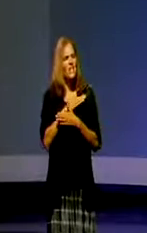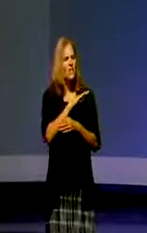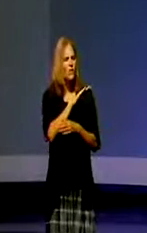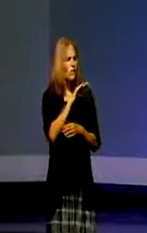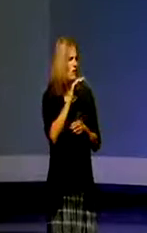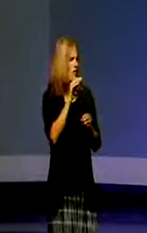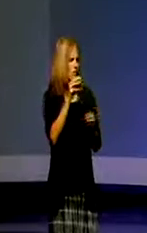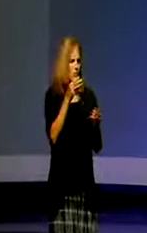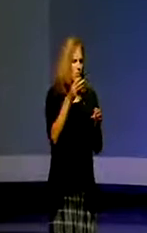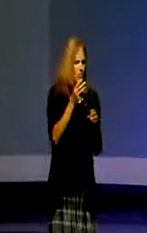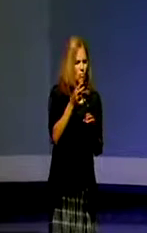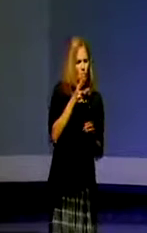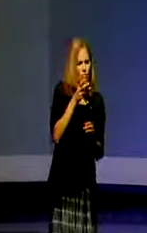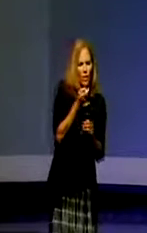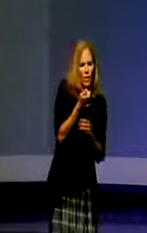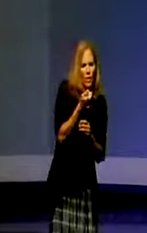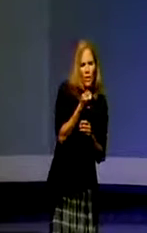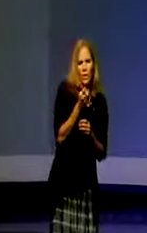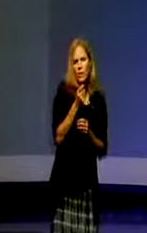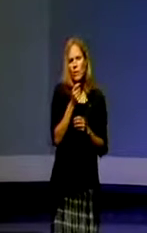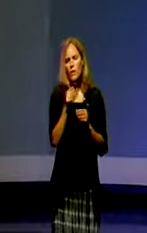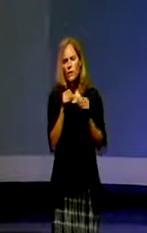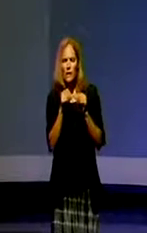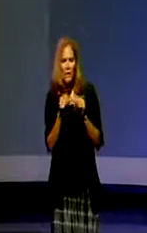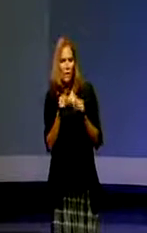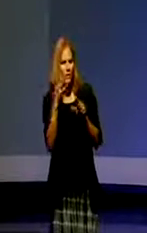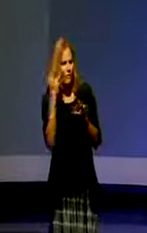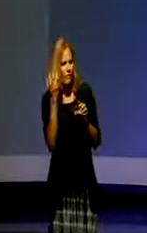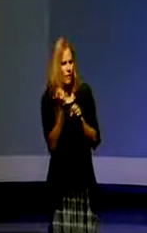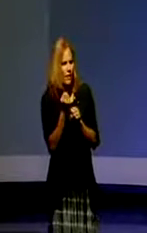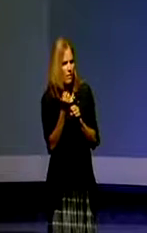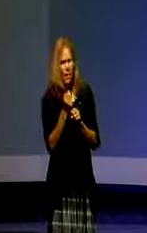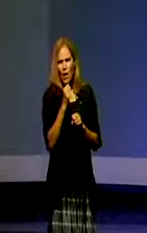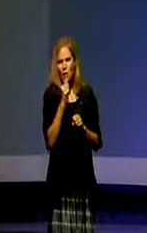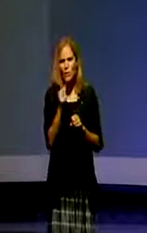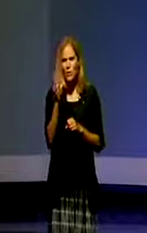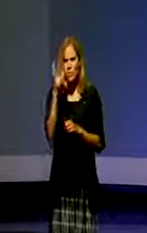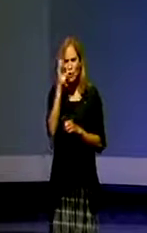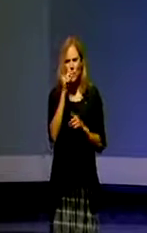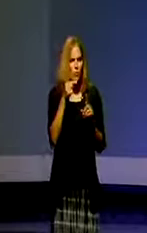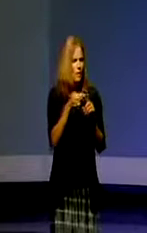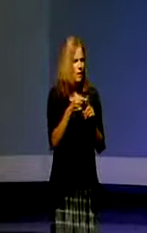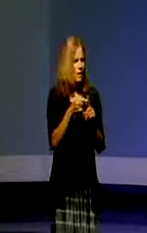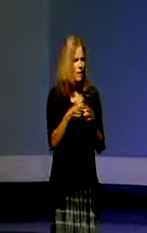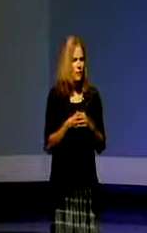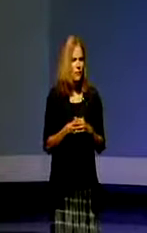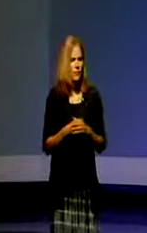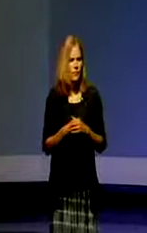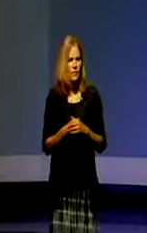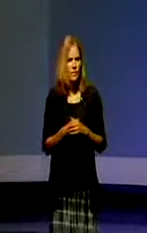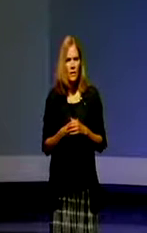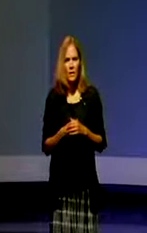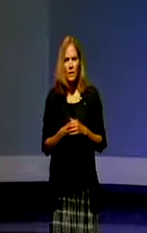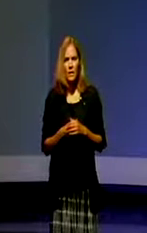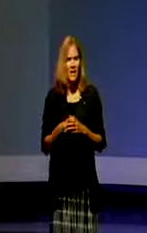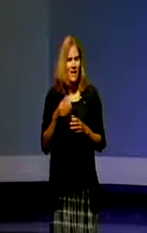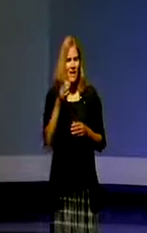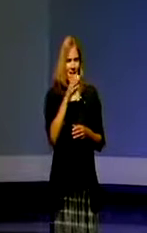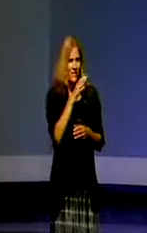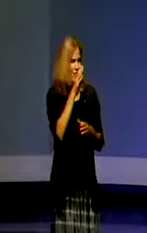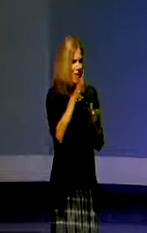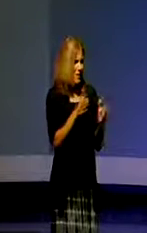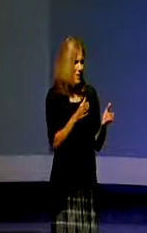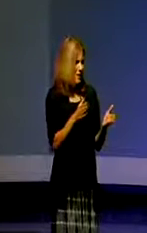have to water a little bit, we don't have to continue to be faithful, but don't miss the point in this parable. I mean, this farmer didn't